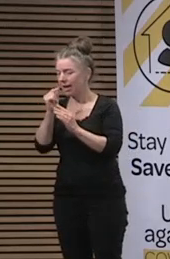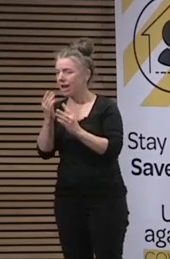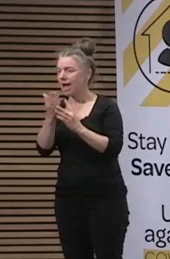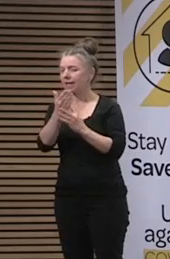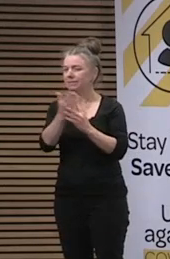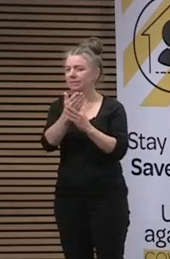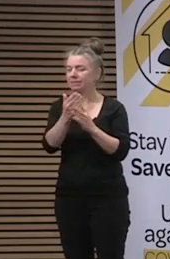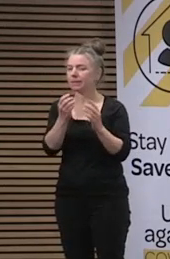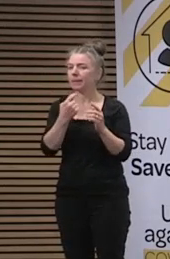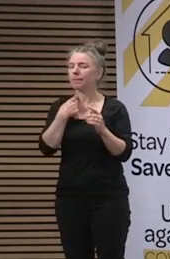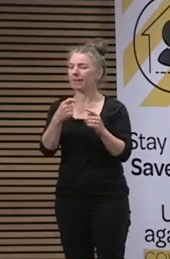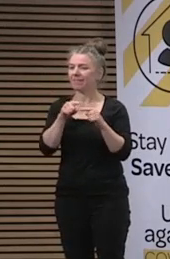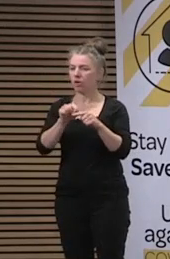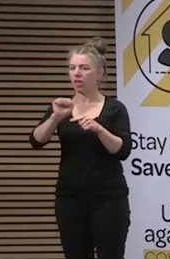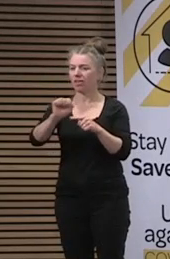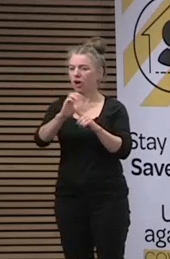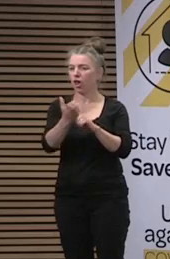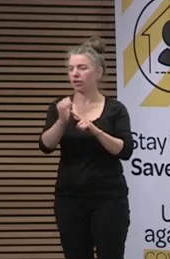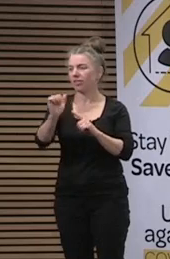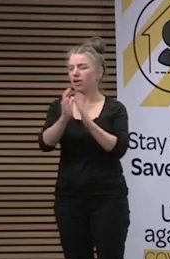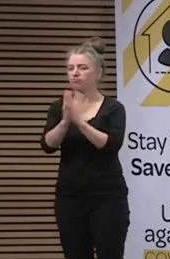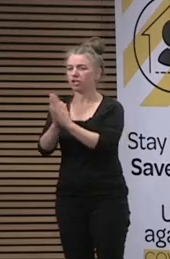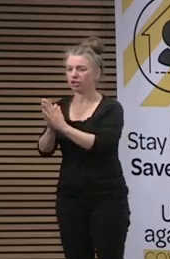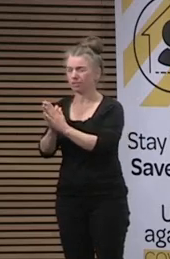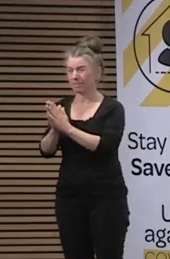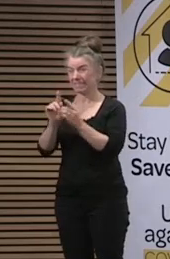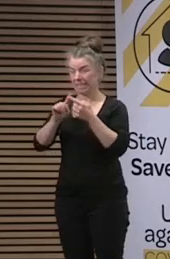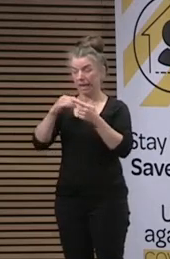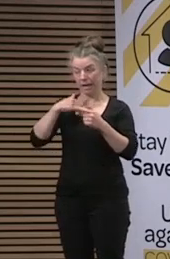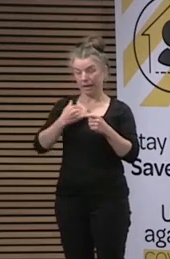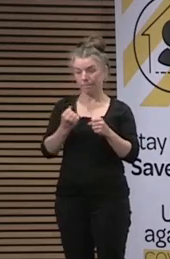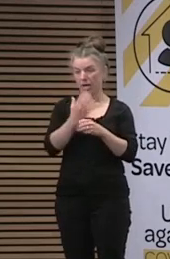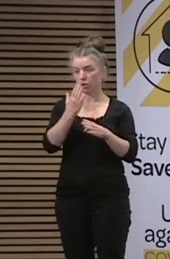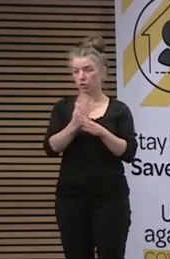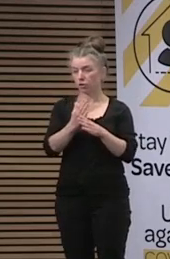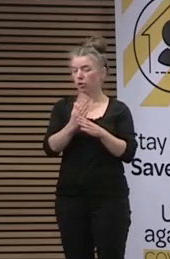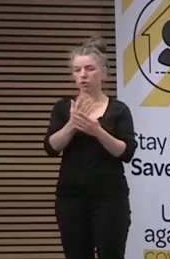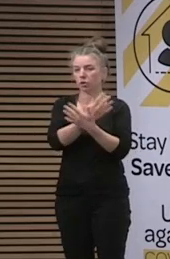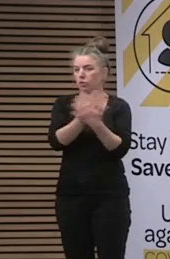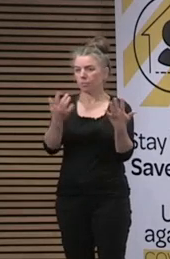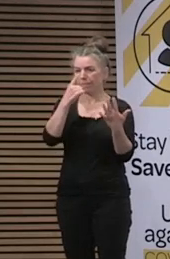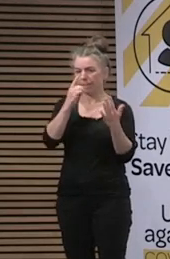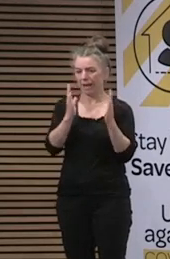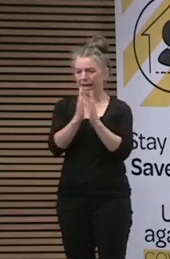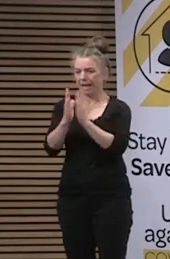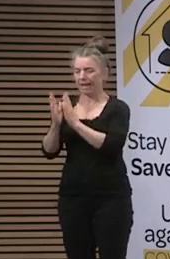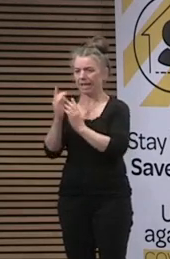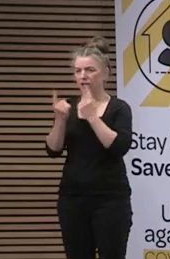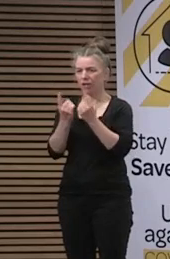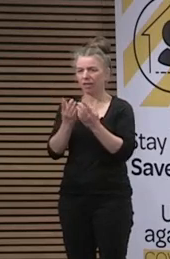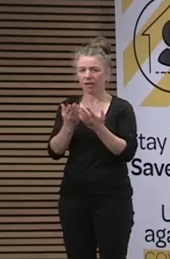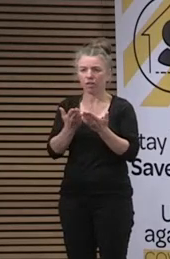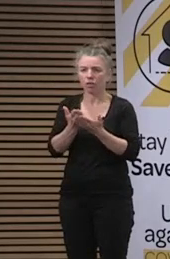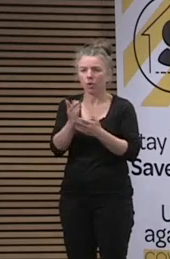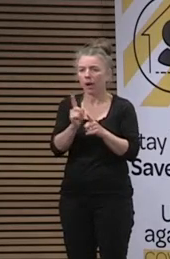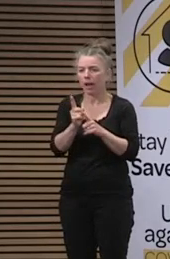maintaining our goal of having as few people who are in contact with one another through being in the workforce as